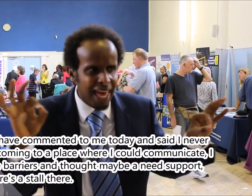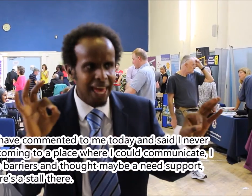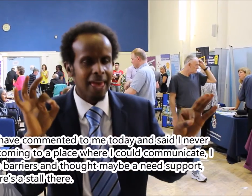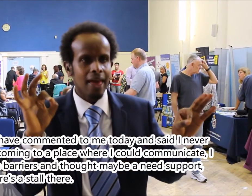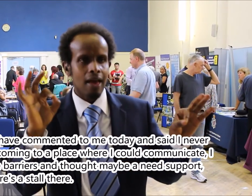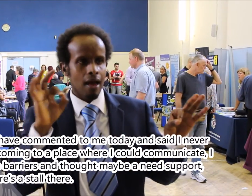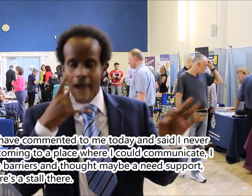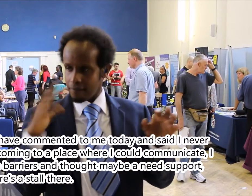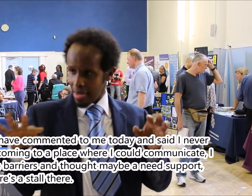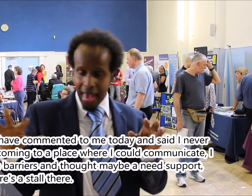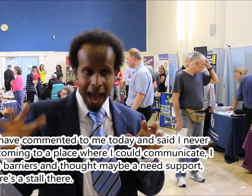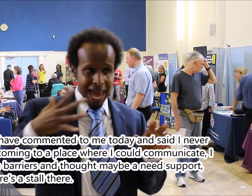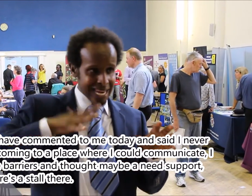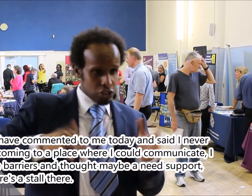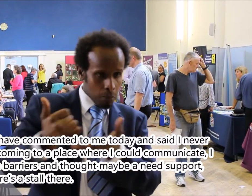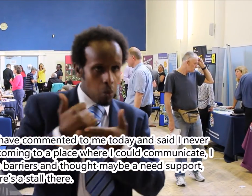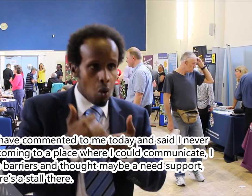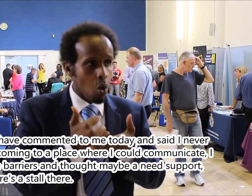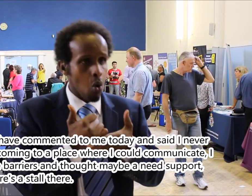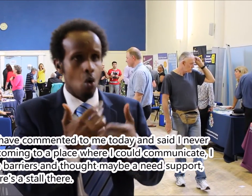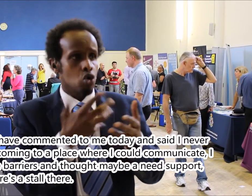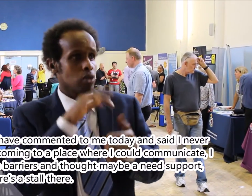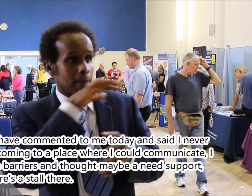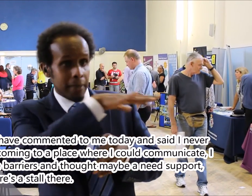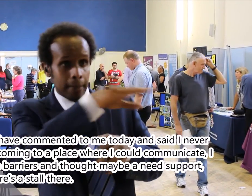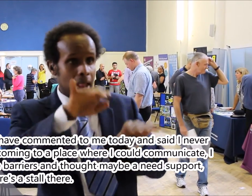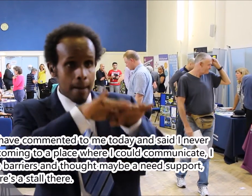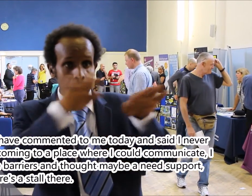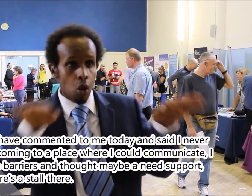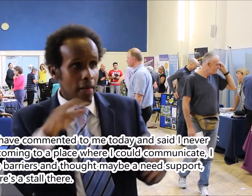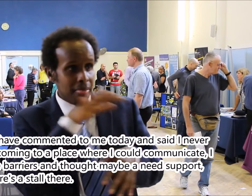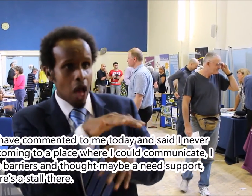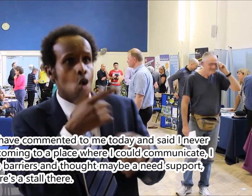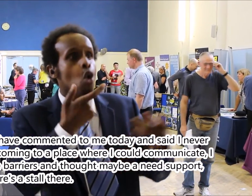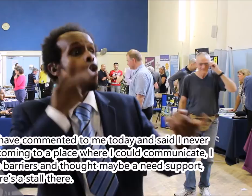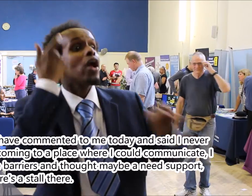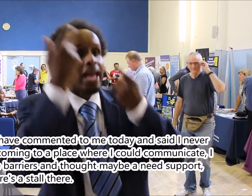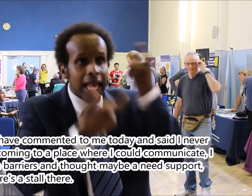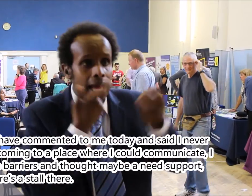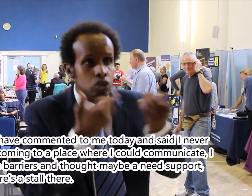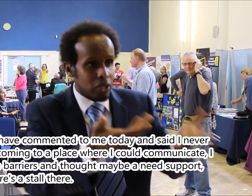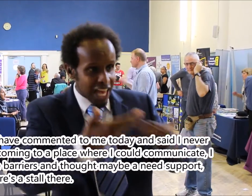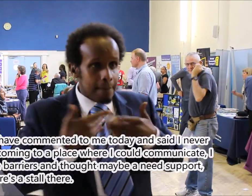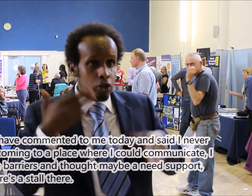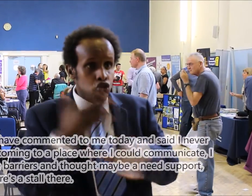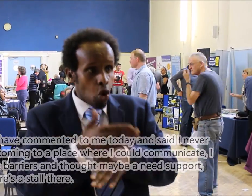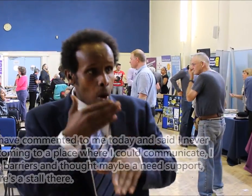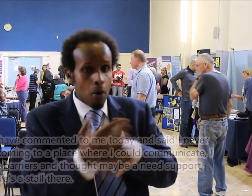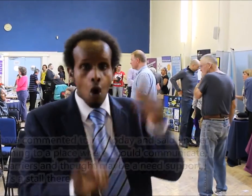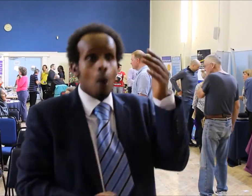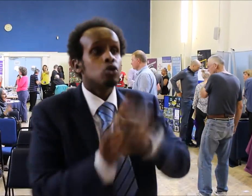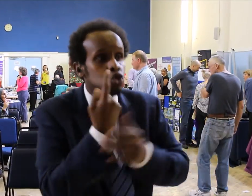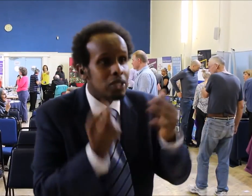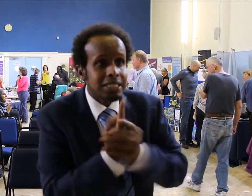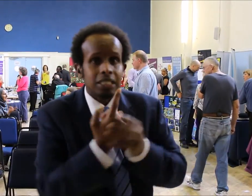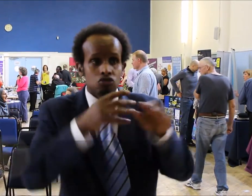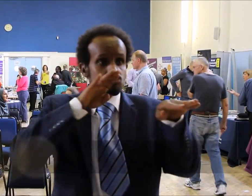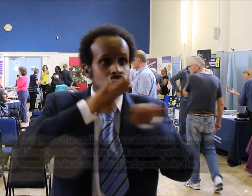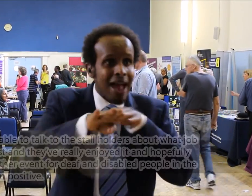there's no barriers today, and maybe I need support, and actually there's a stall there. So they've been able to talk to